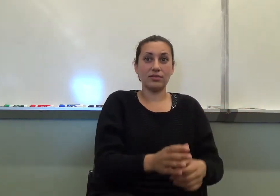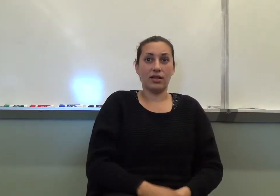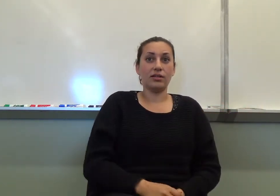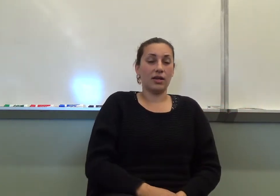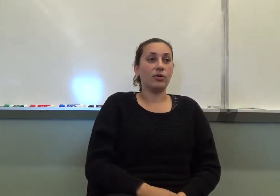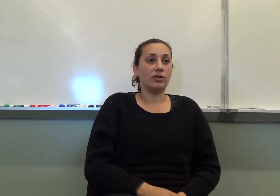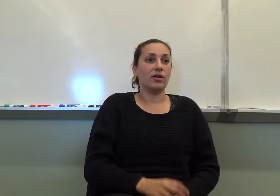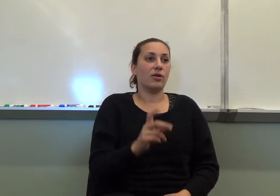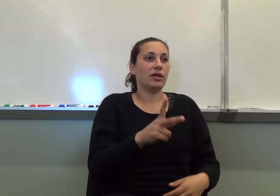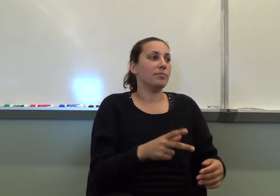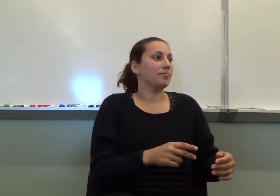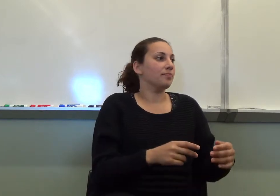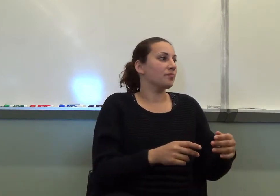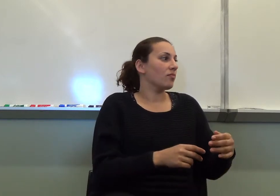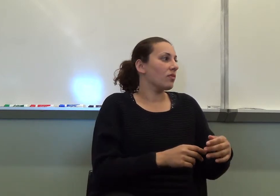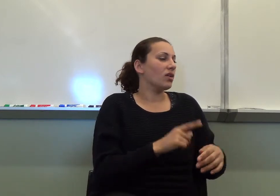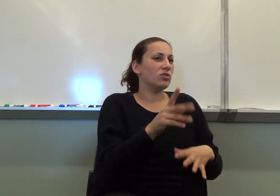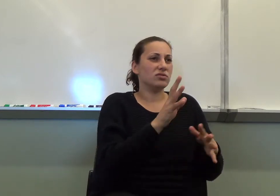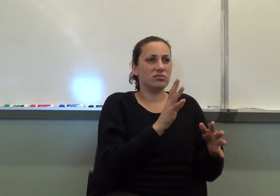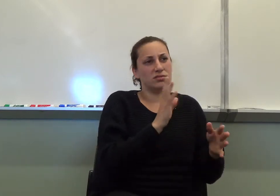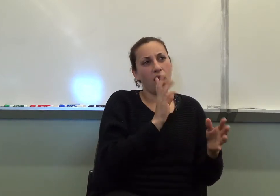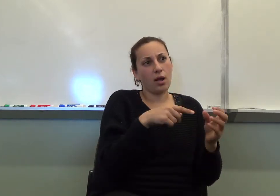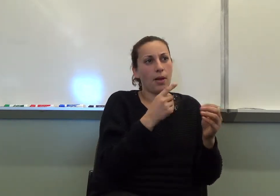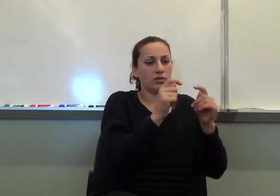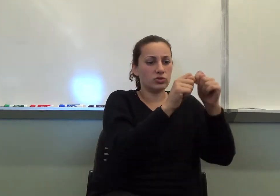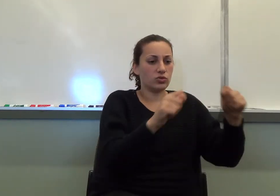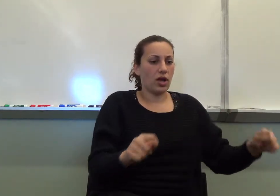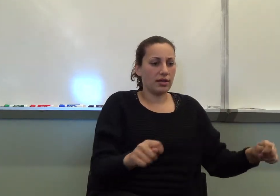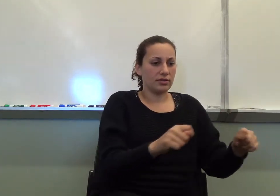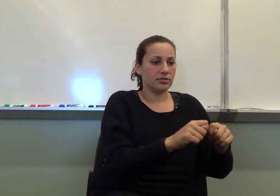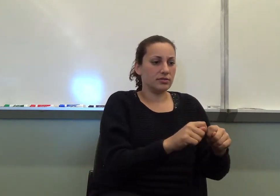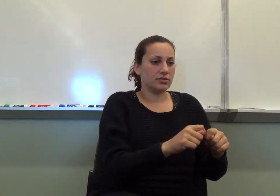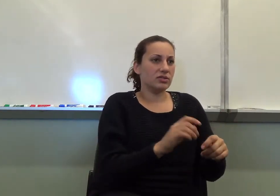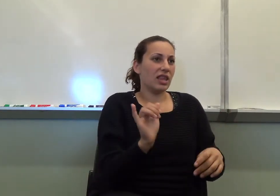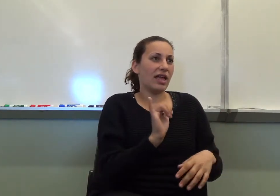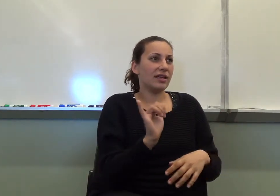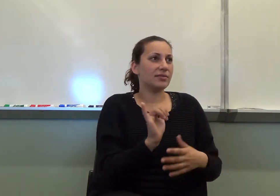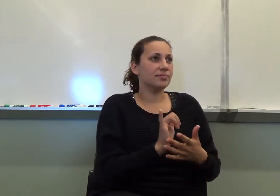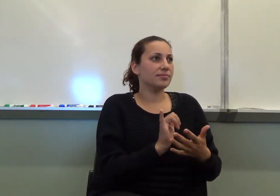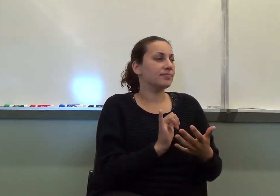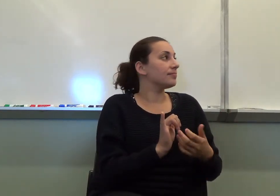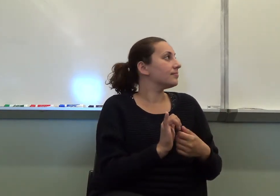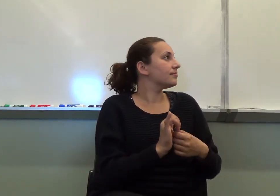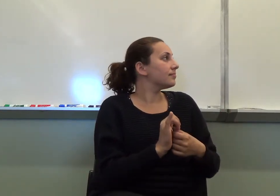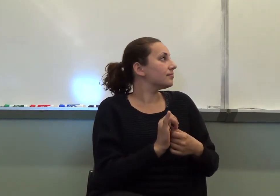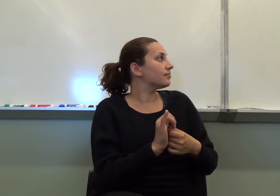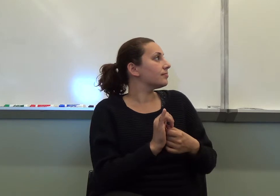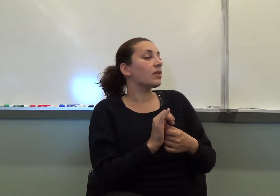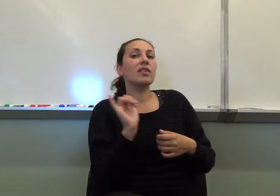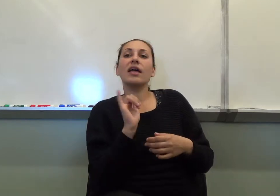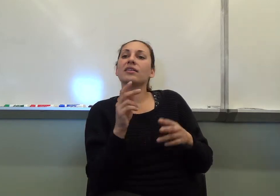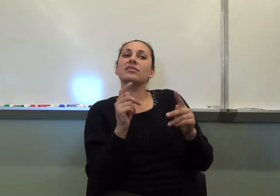First of all, you can talk about triangles instead in terms of the types of angles they have.